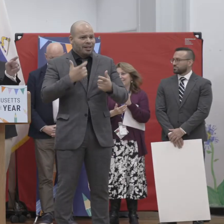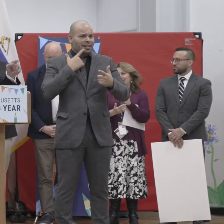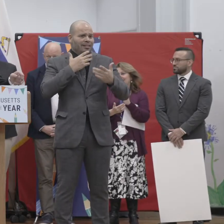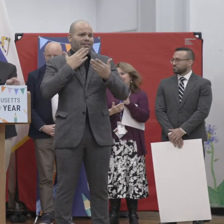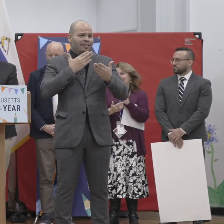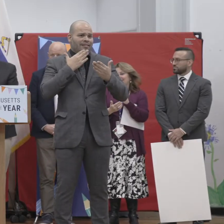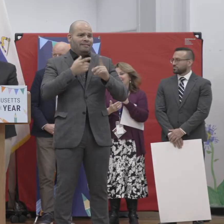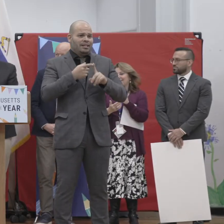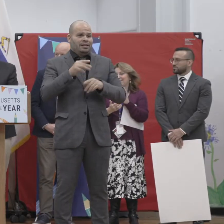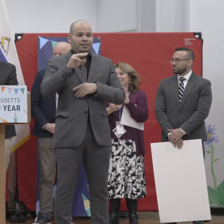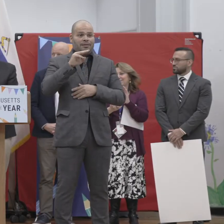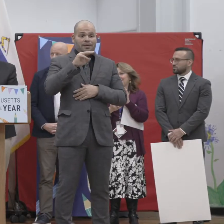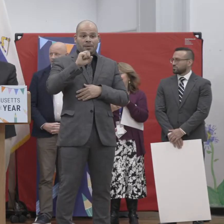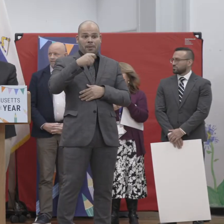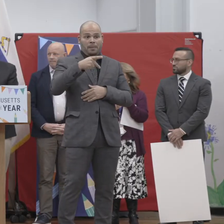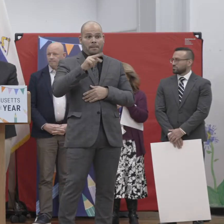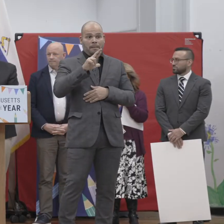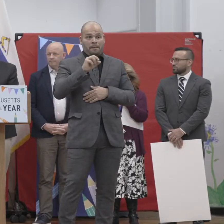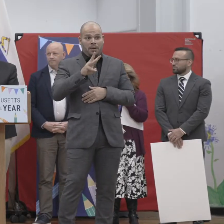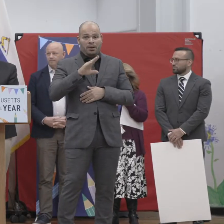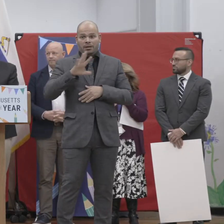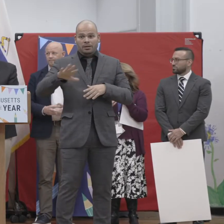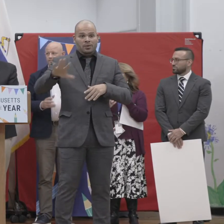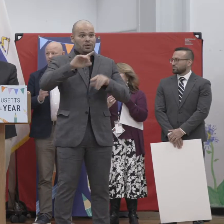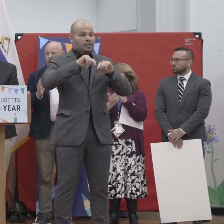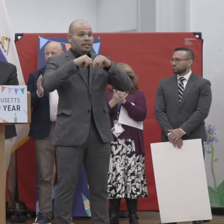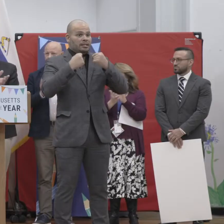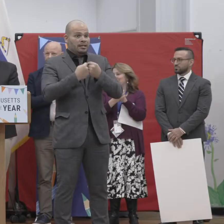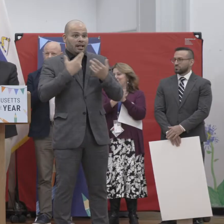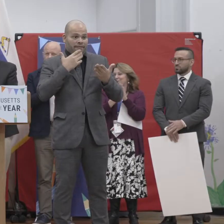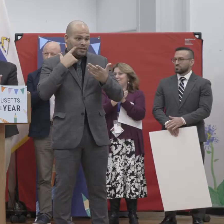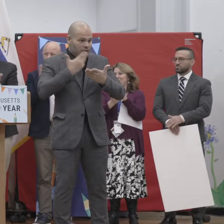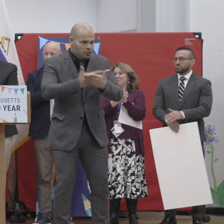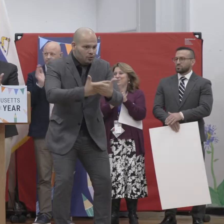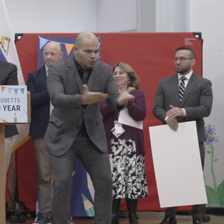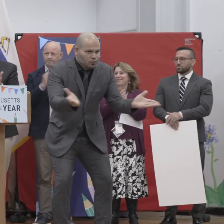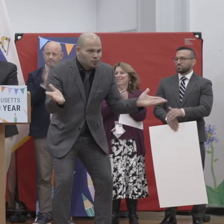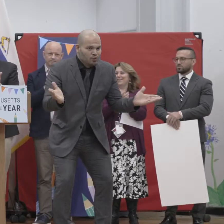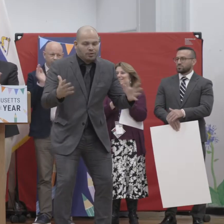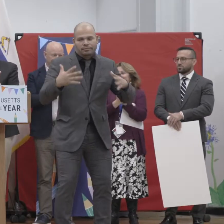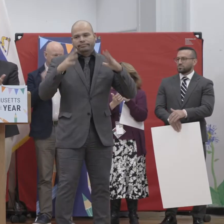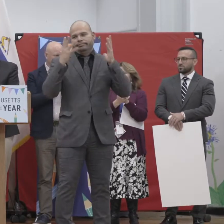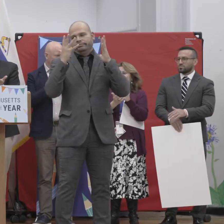school, and you guys for a successful award, okay? Let's give it.